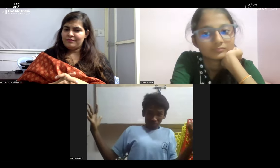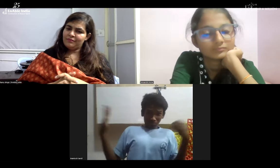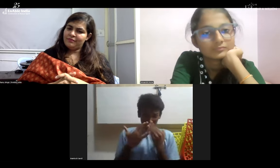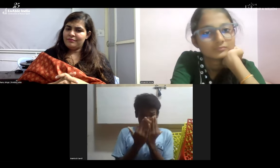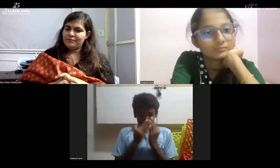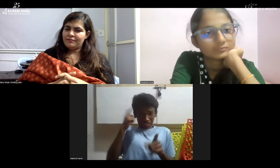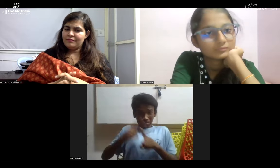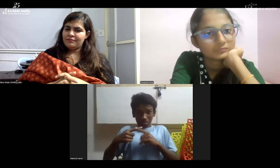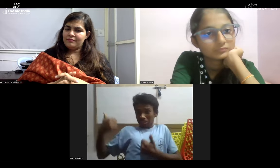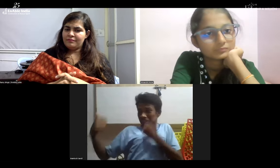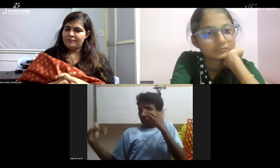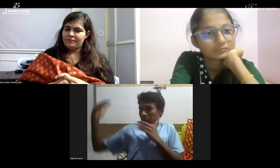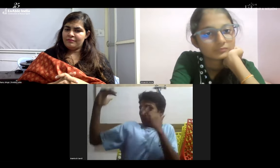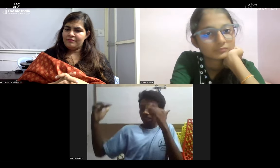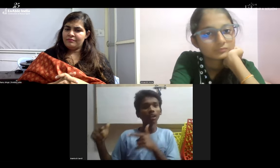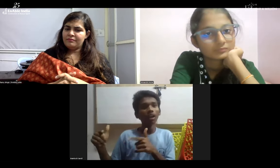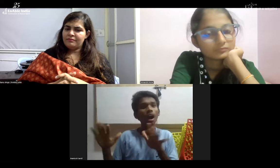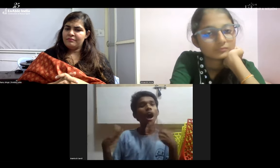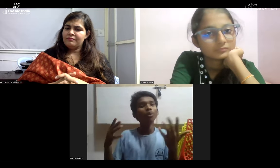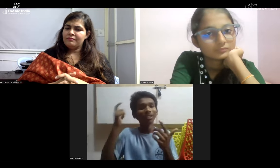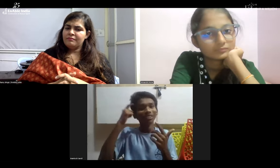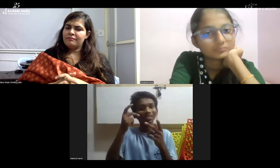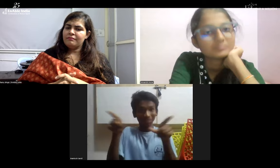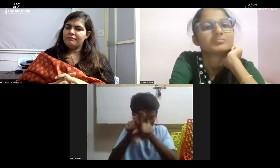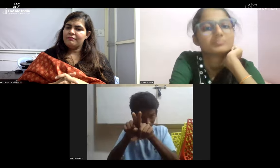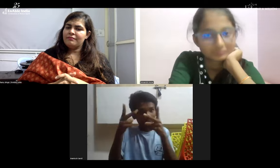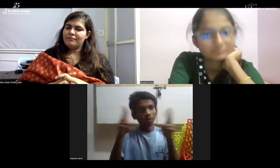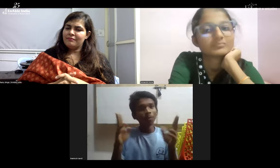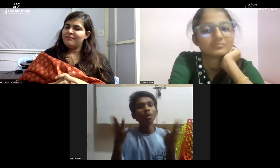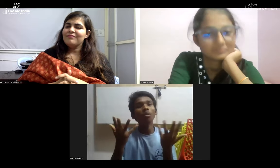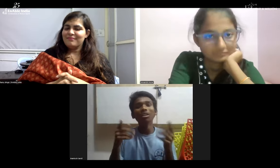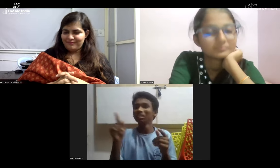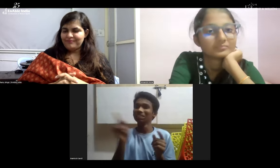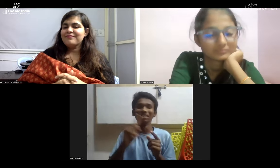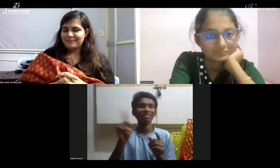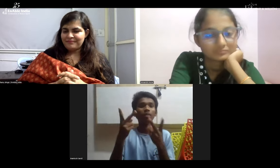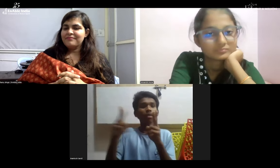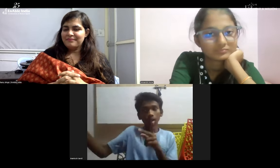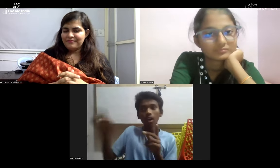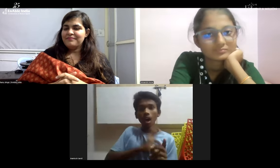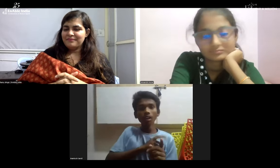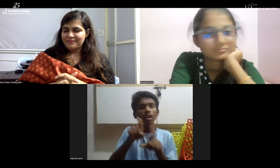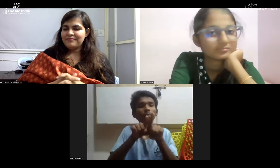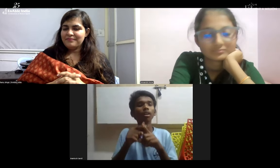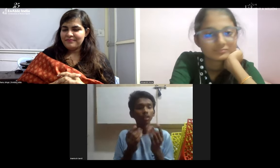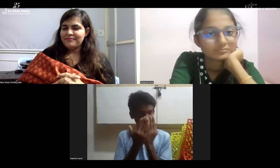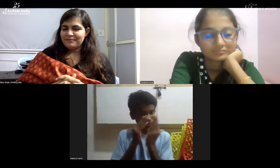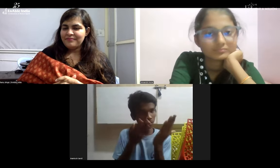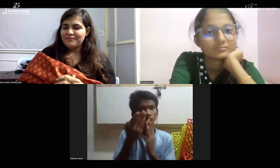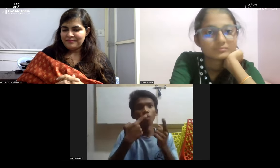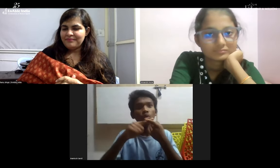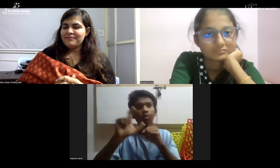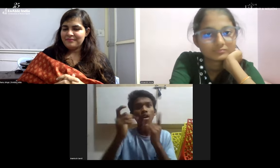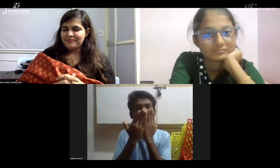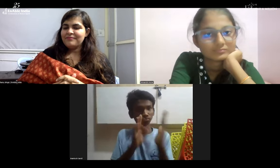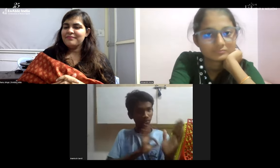All right, thank you. So I'm not choosing any panelist. It's an open question to all of them. Yes. So